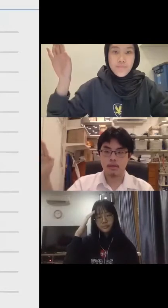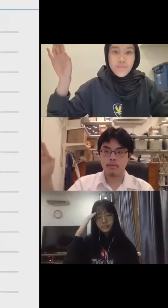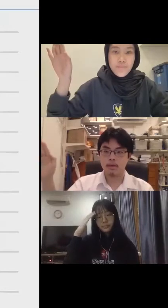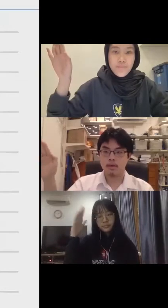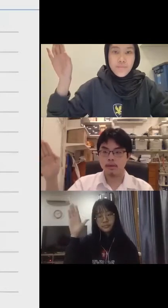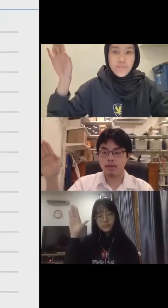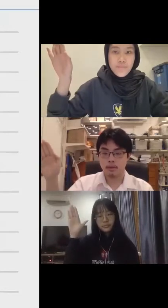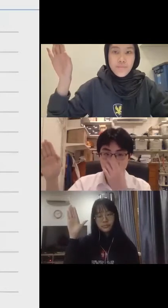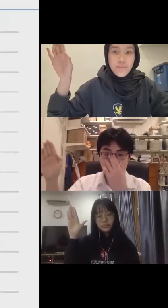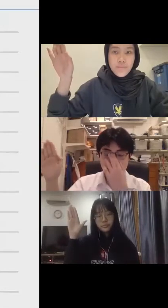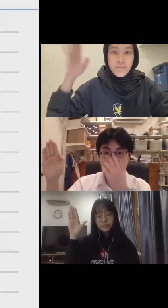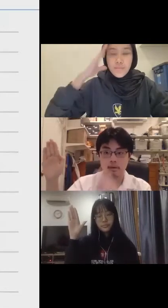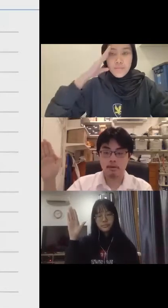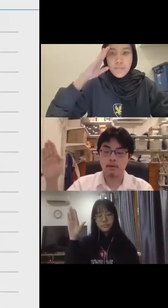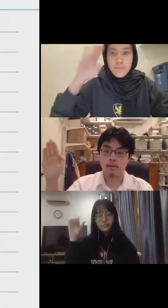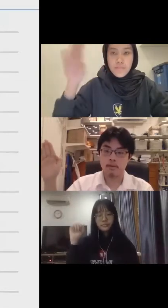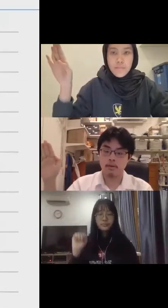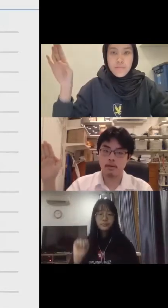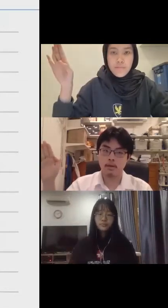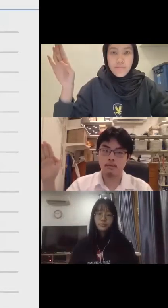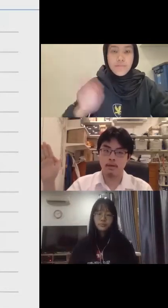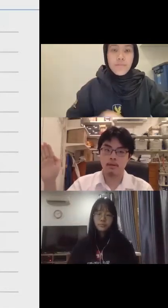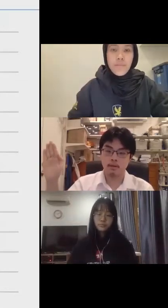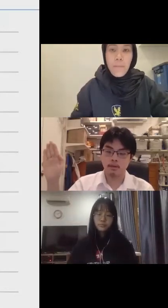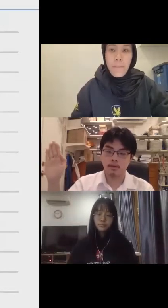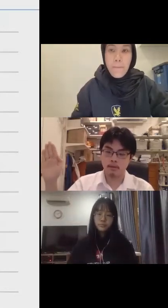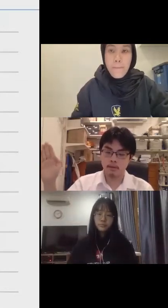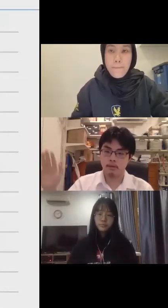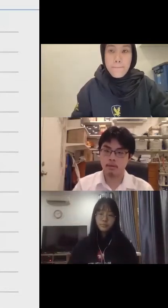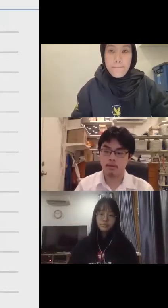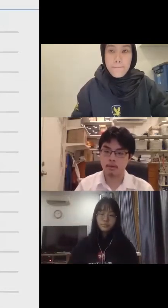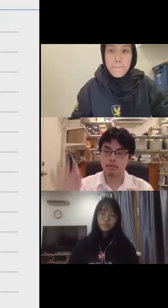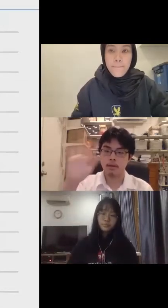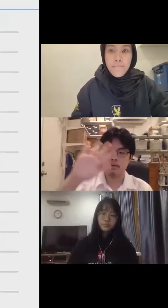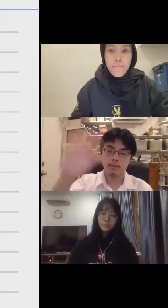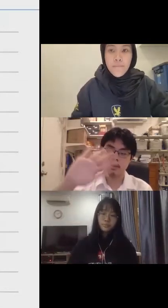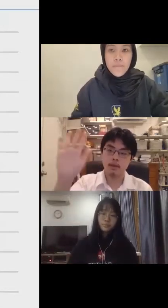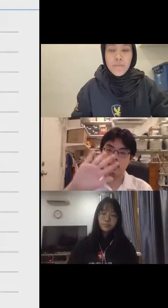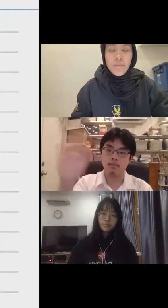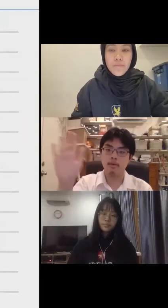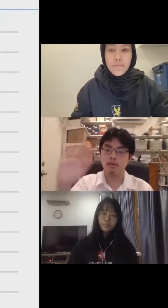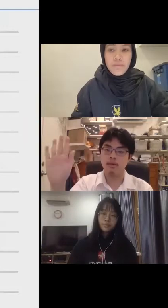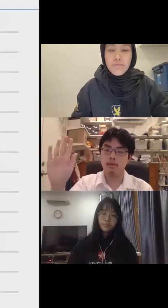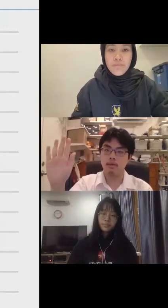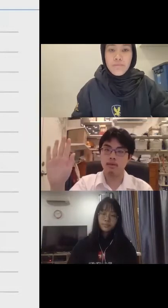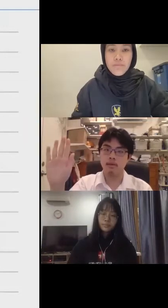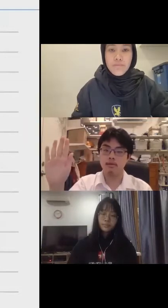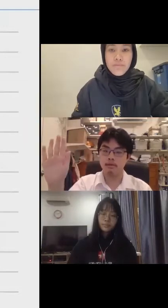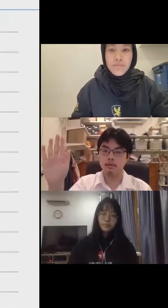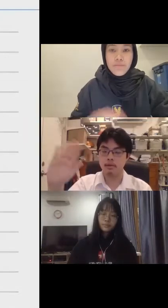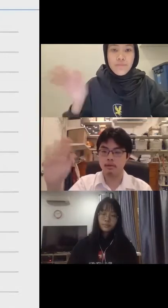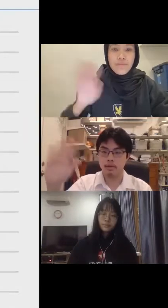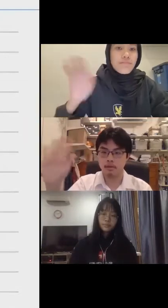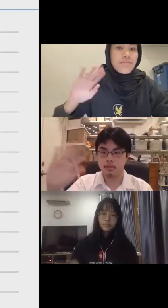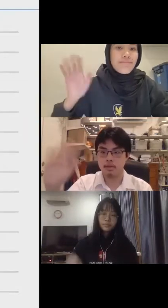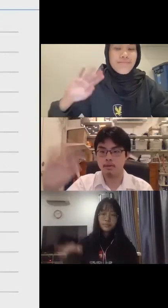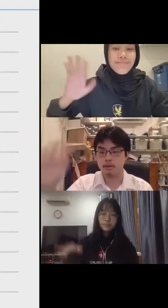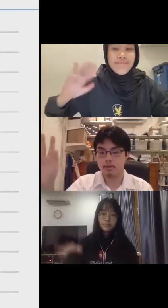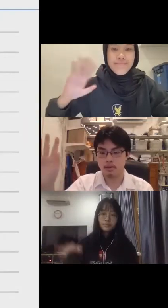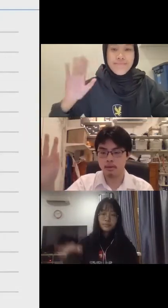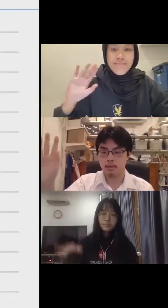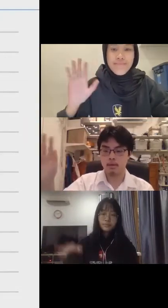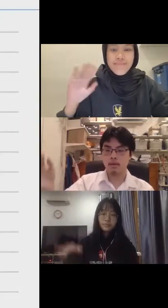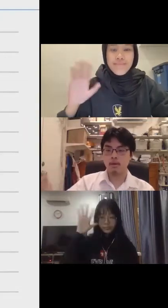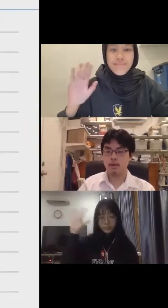Now, alternatively, this is how you would formally say it, but alternatively, you could just wave. I'm pretty sure you would still get your